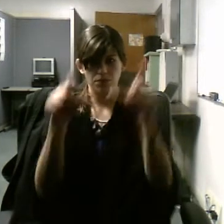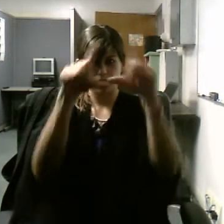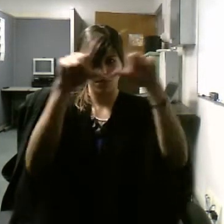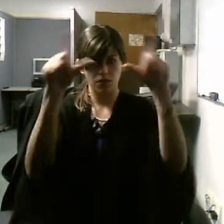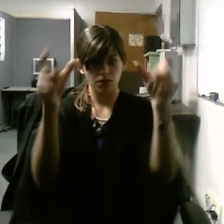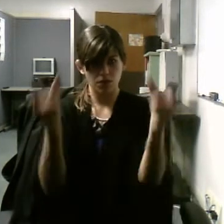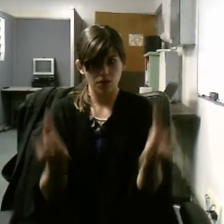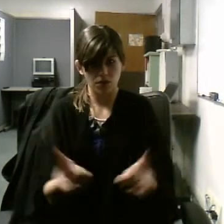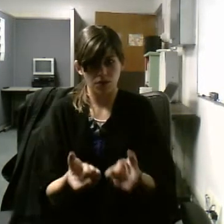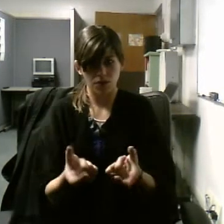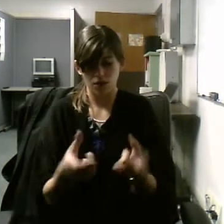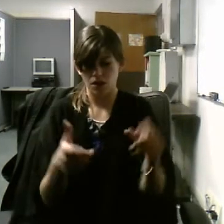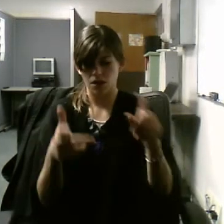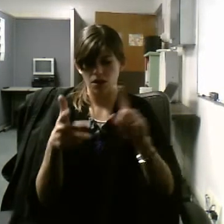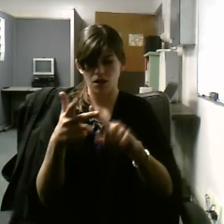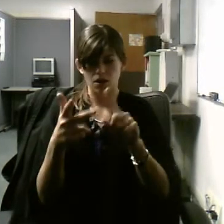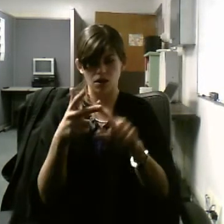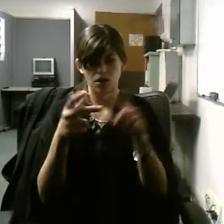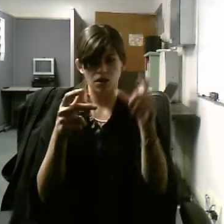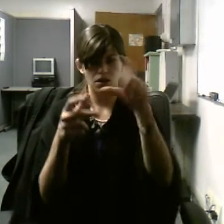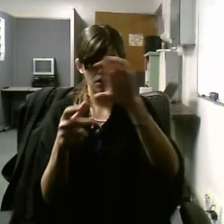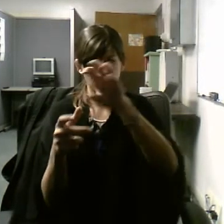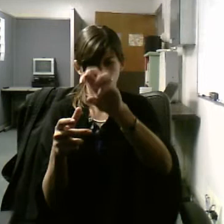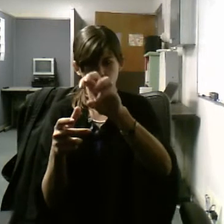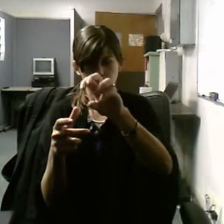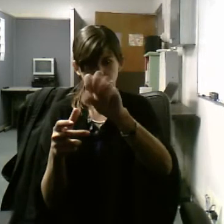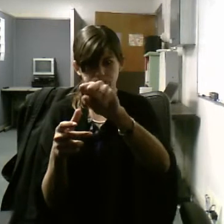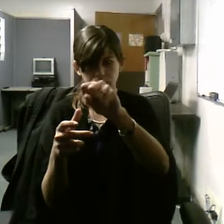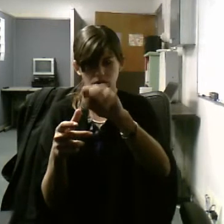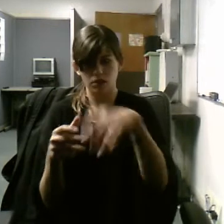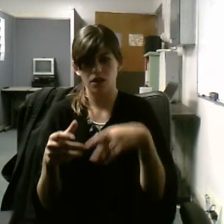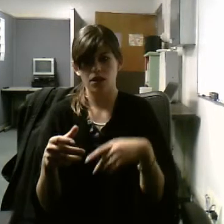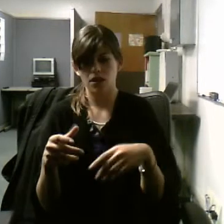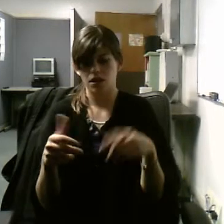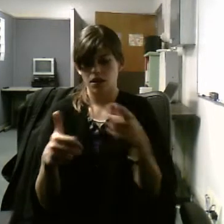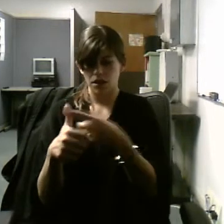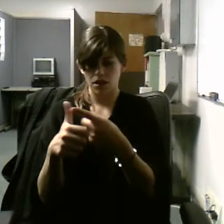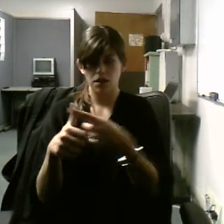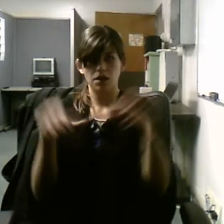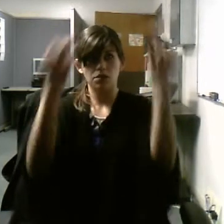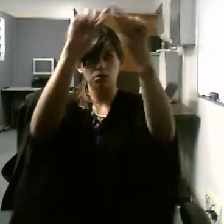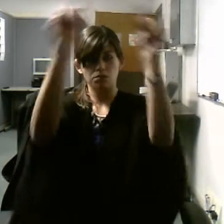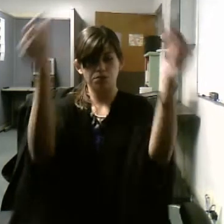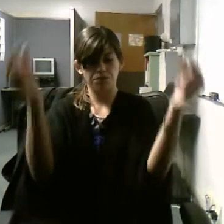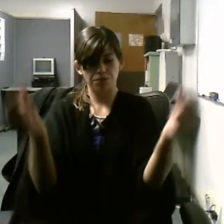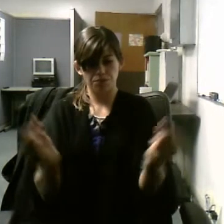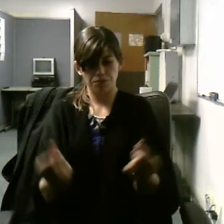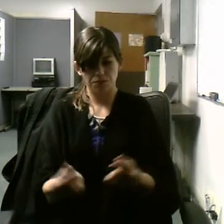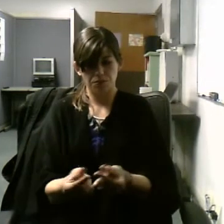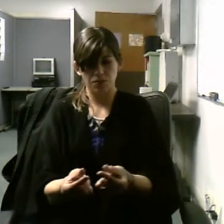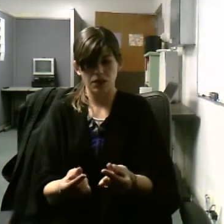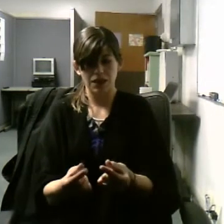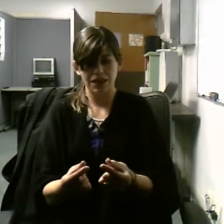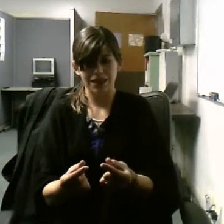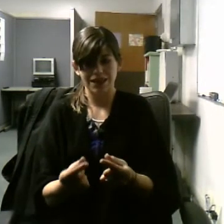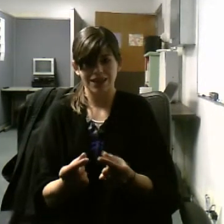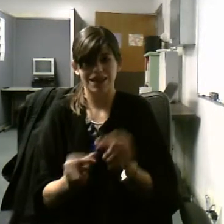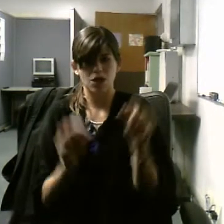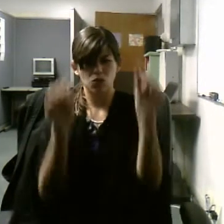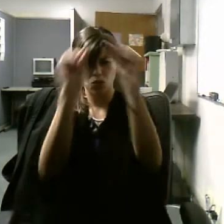The crust is the thinnest and outermost layer of the 3. There are actually 2 types of crust that go